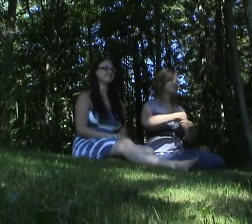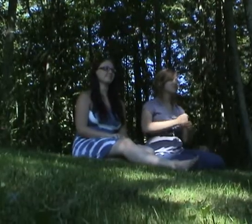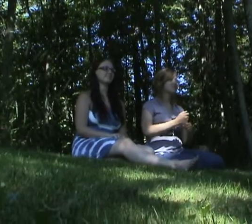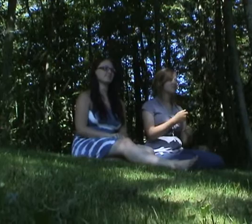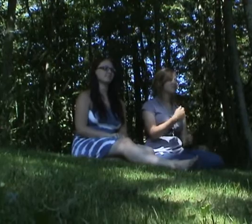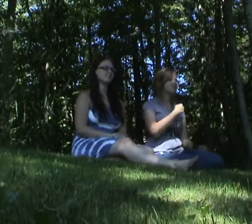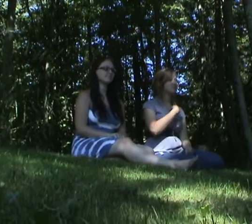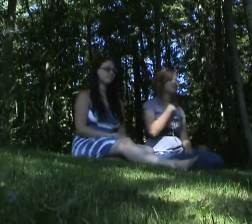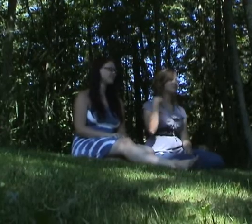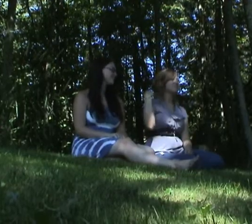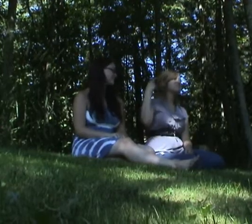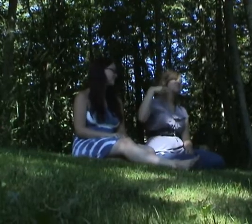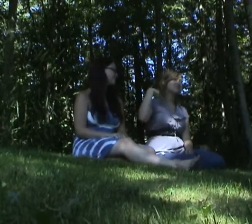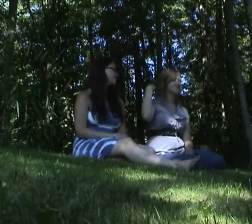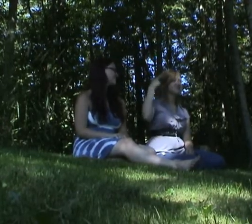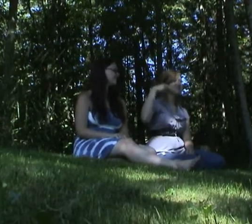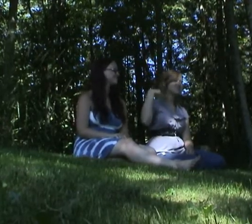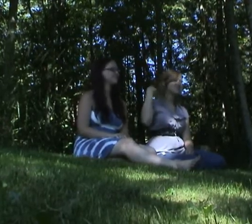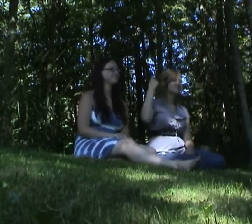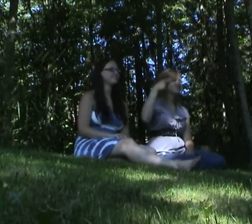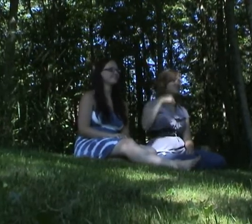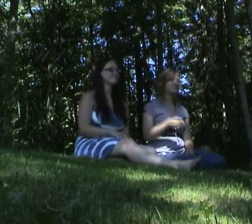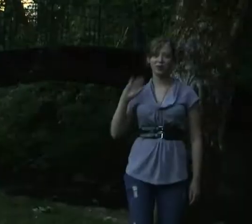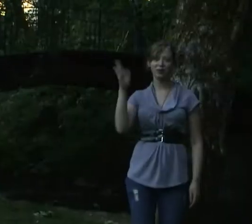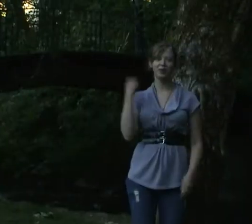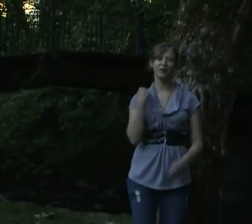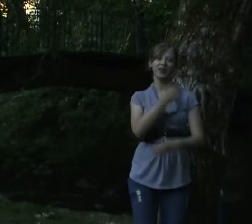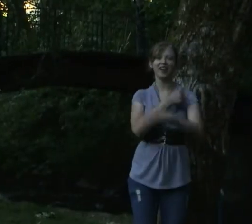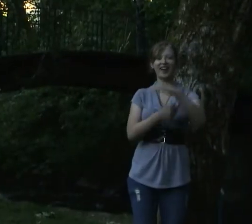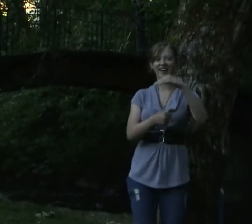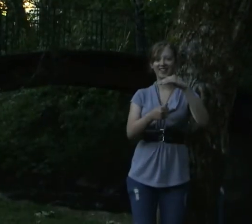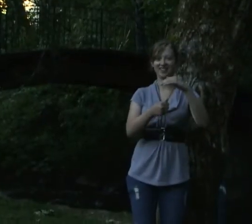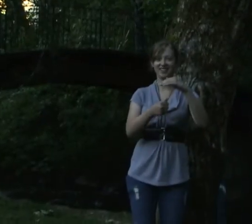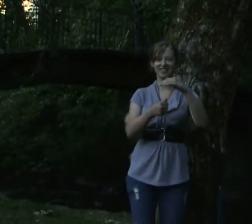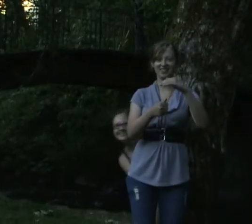everything about you makes me lose my mind. Where will we hide?